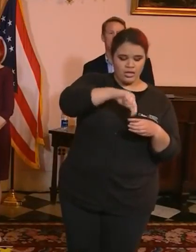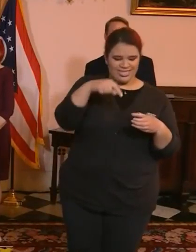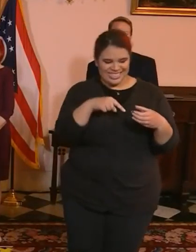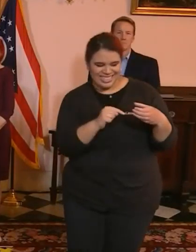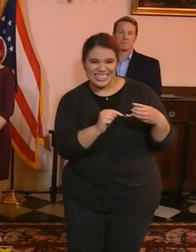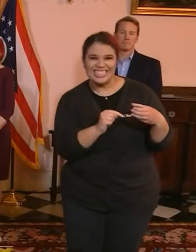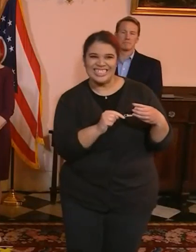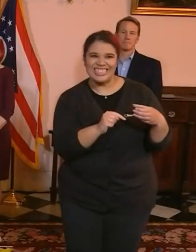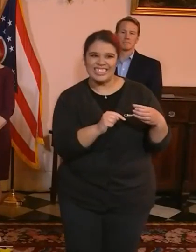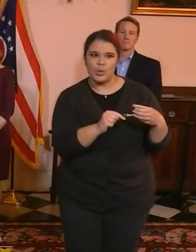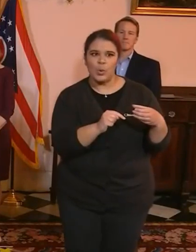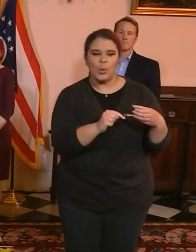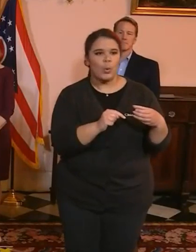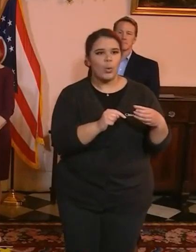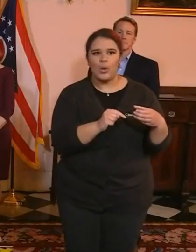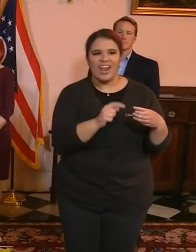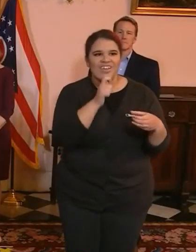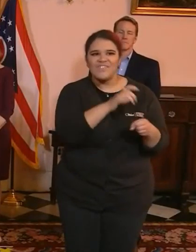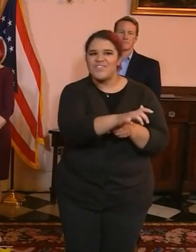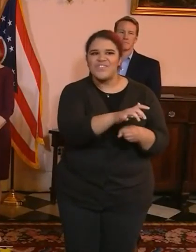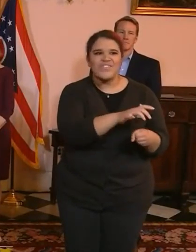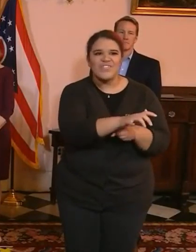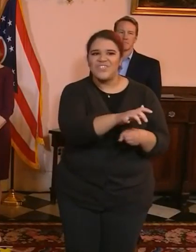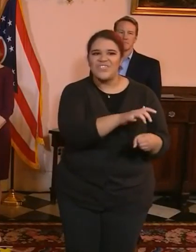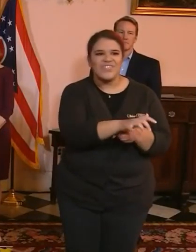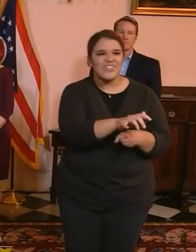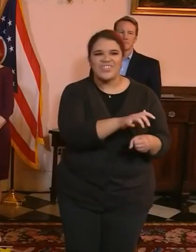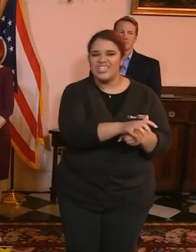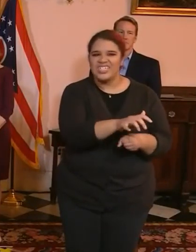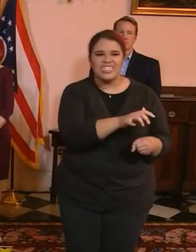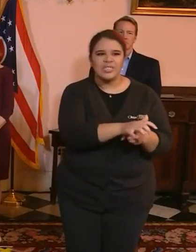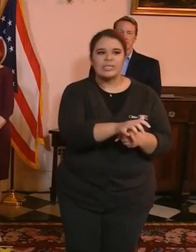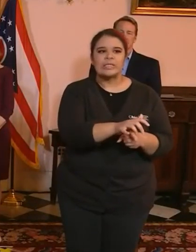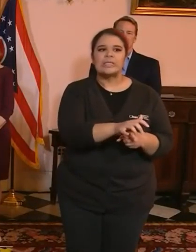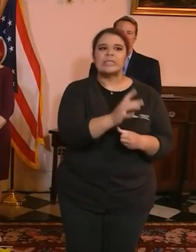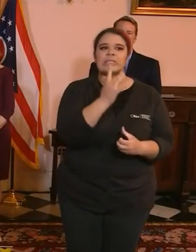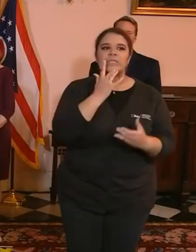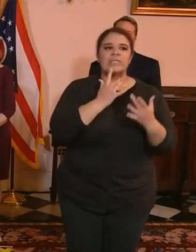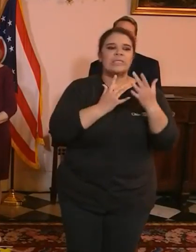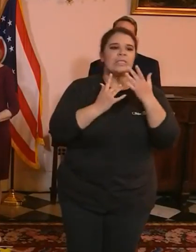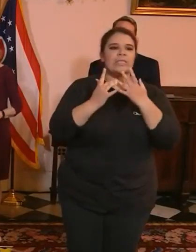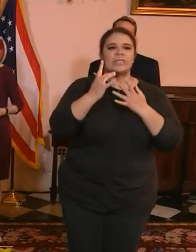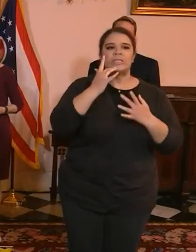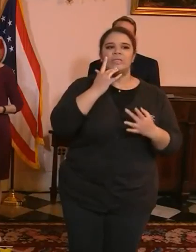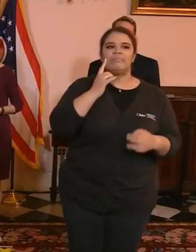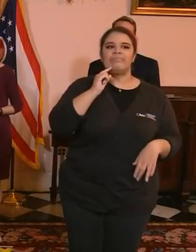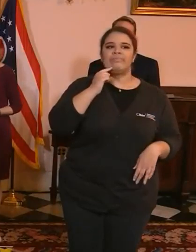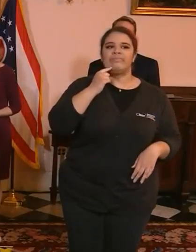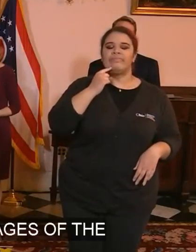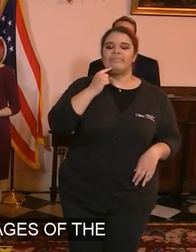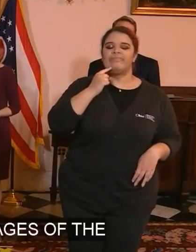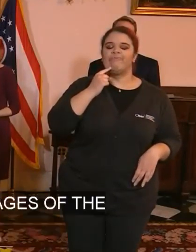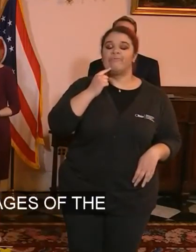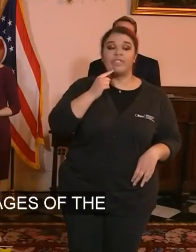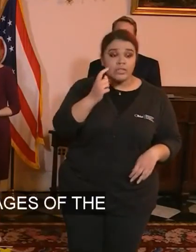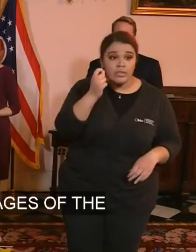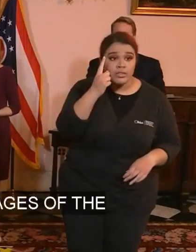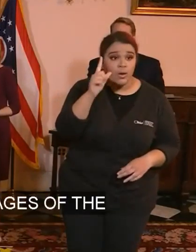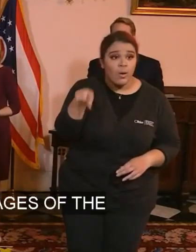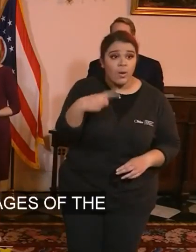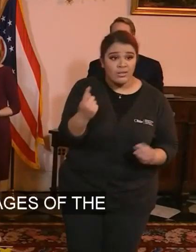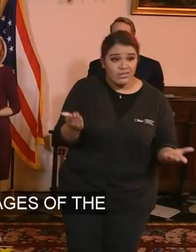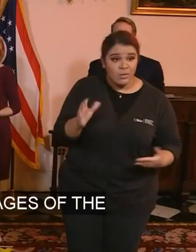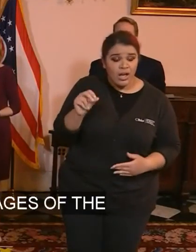we're seeing shortages of the actual testing supplies. So this is not just our state, this is around the